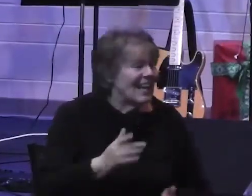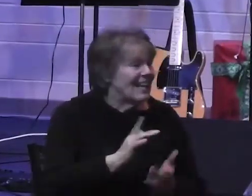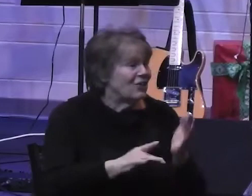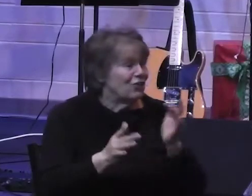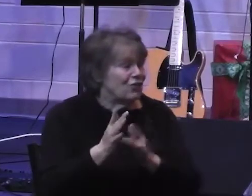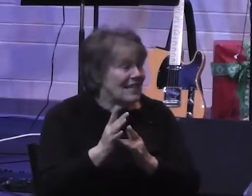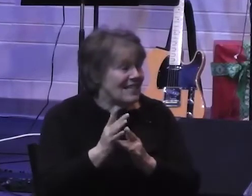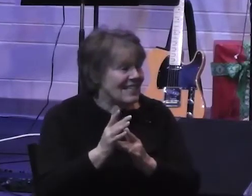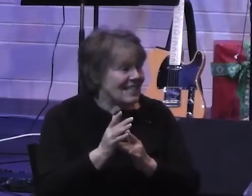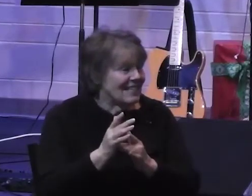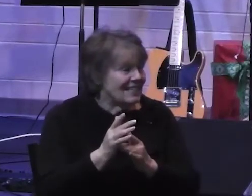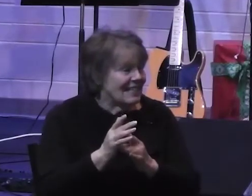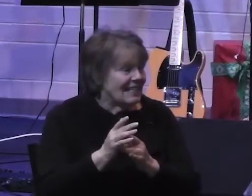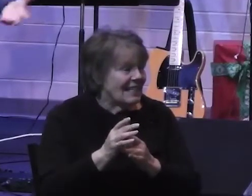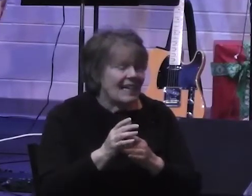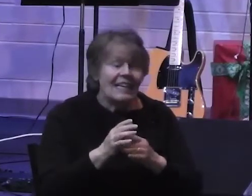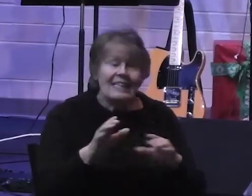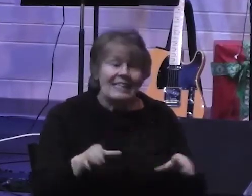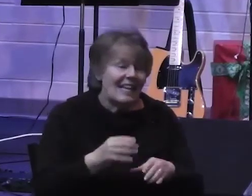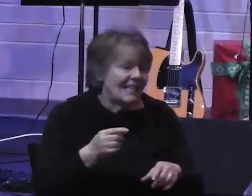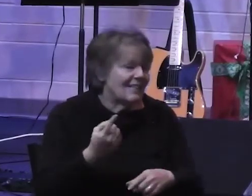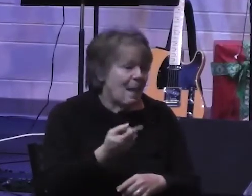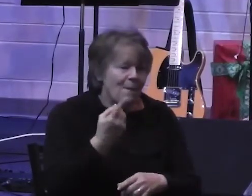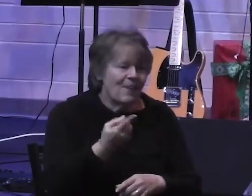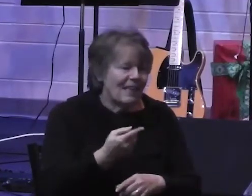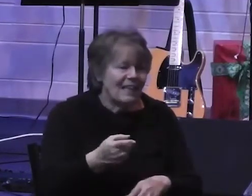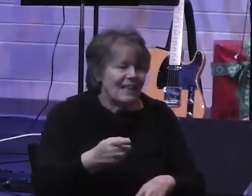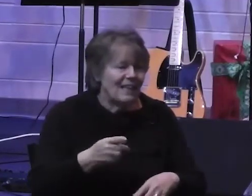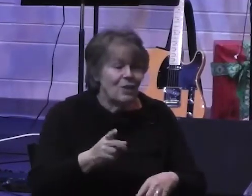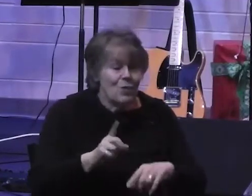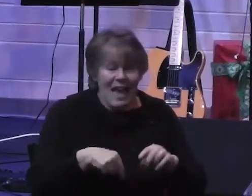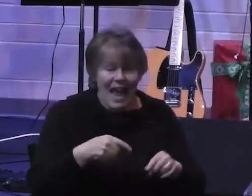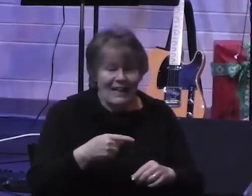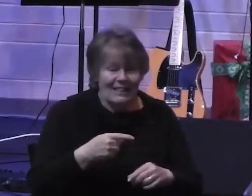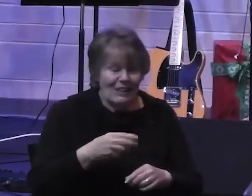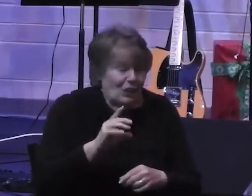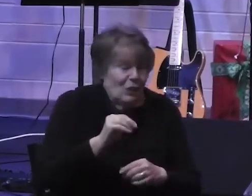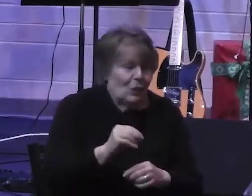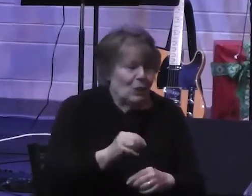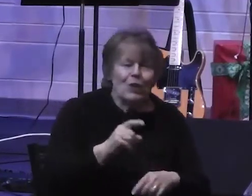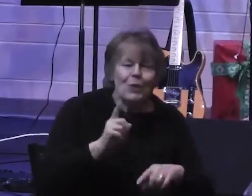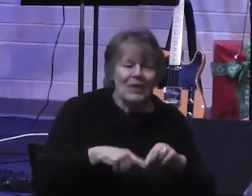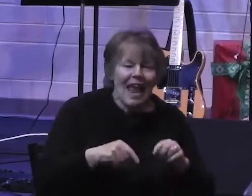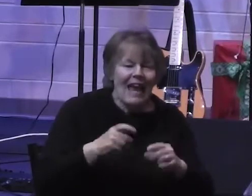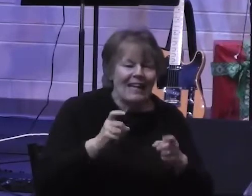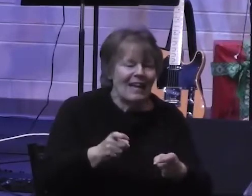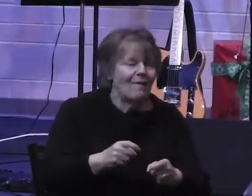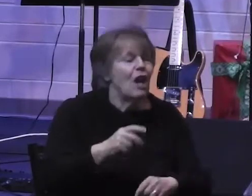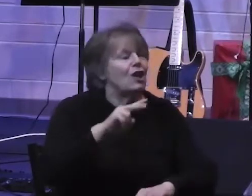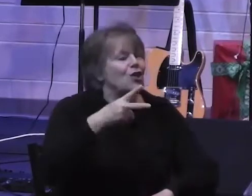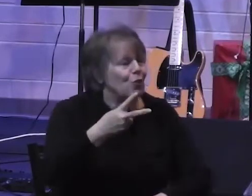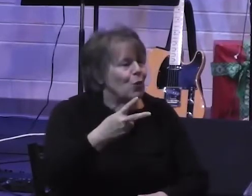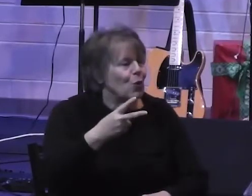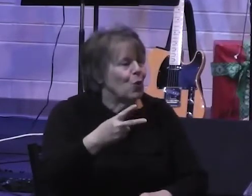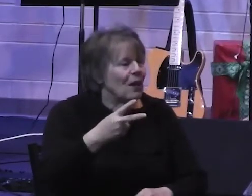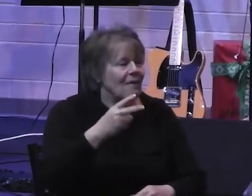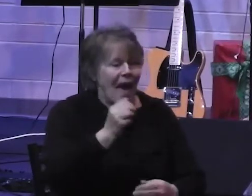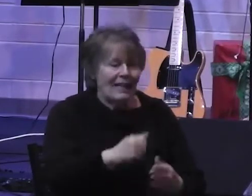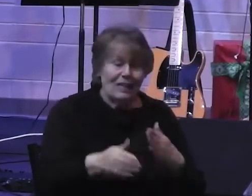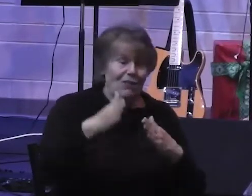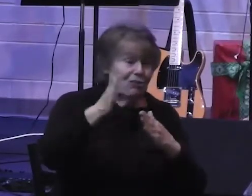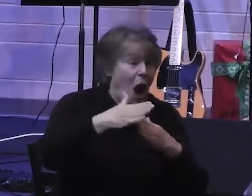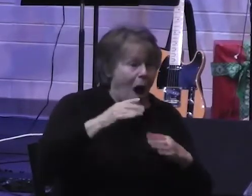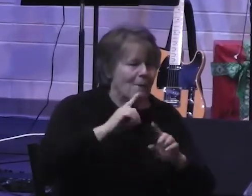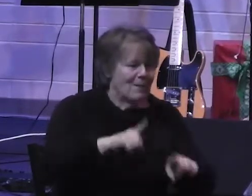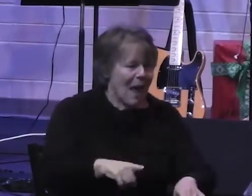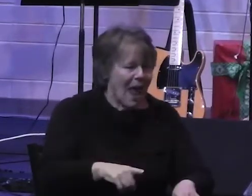You can't give 2 greatest commandments. But it's really just a setup.